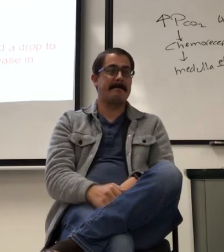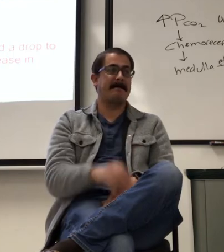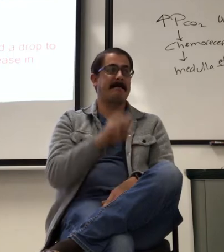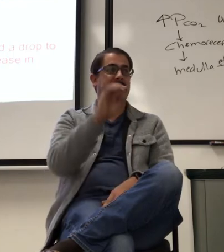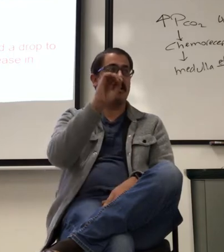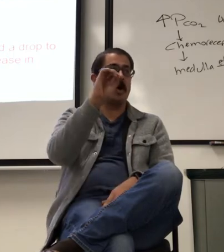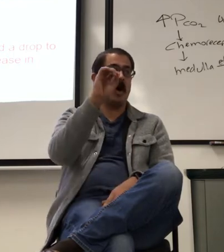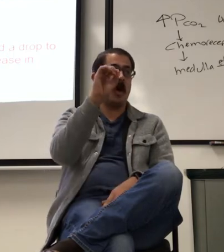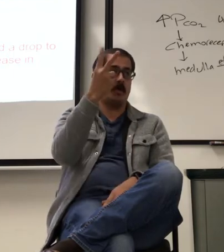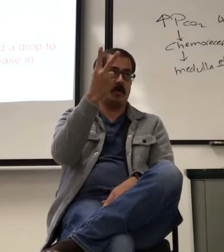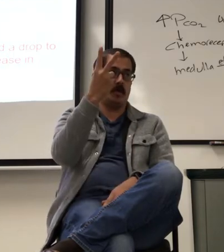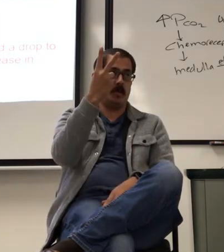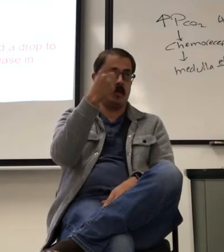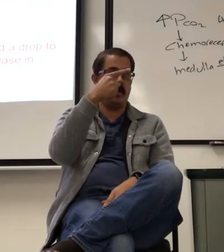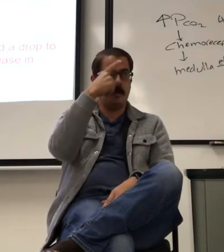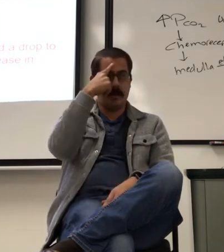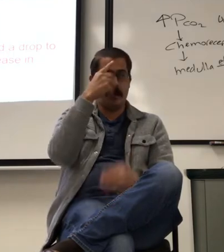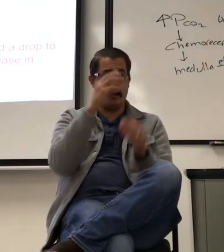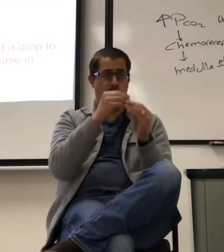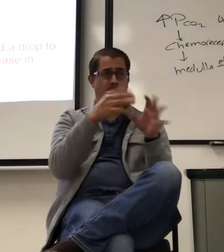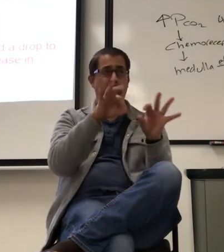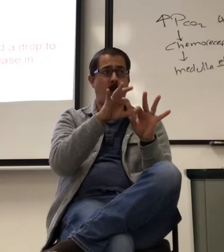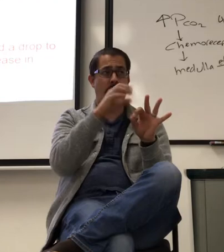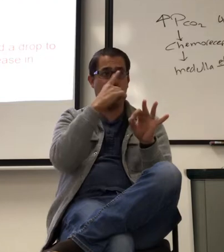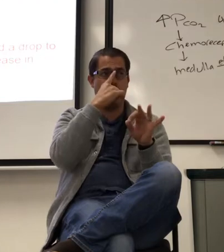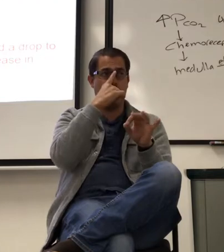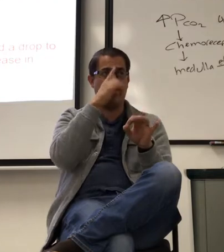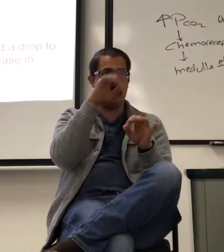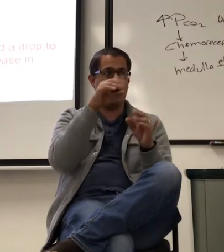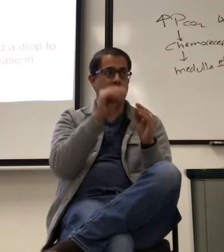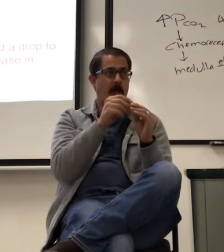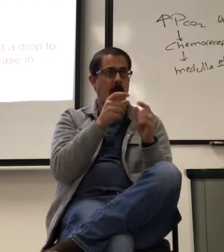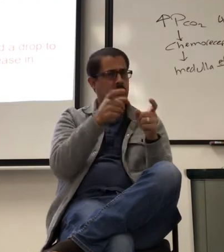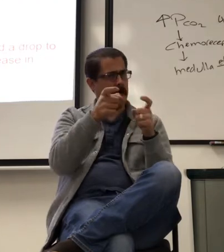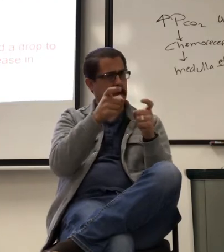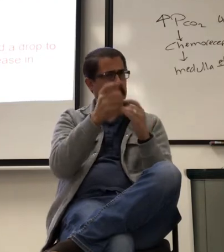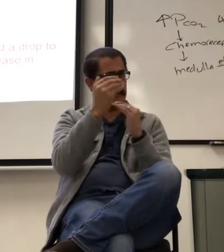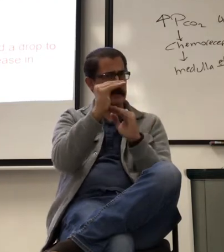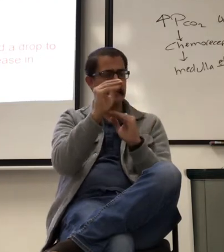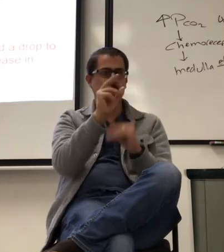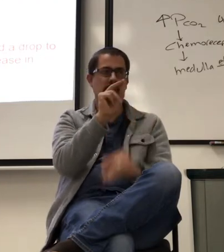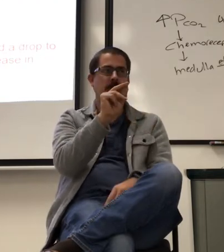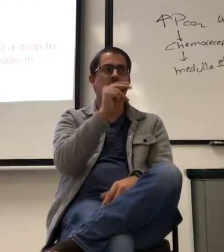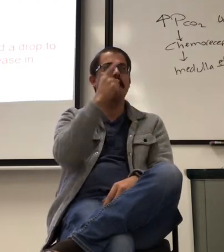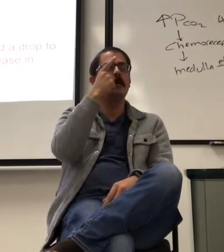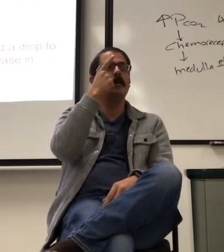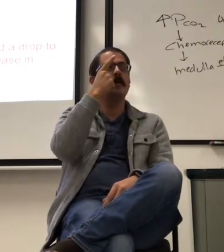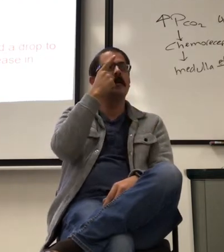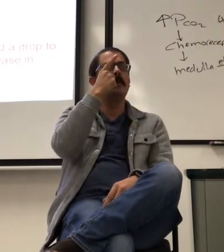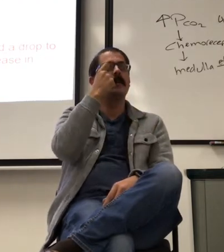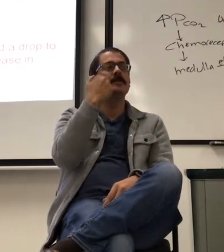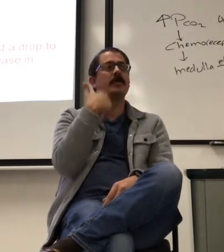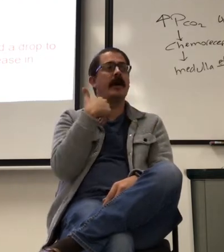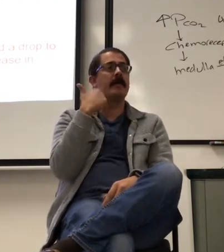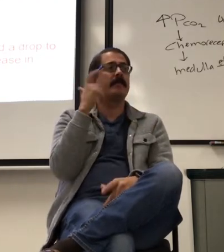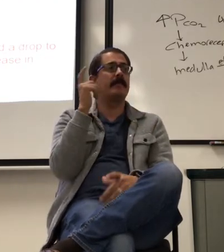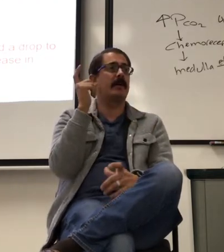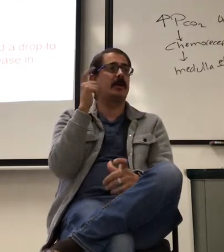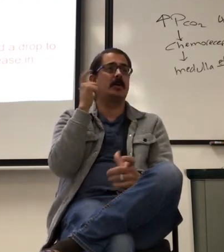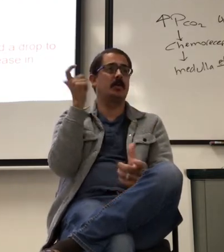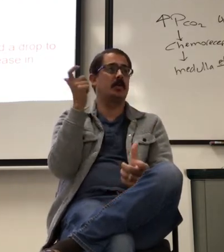O2, we think, is the more important one. Therefore, that should be more tightly regulated. But because you have this